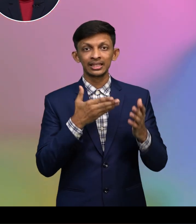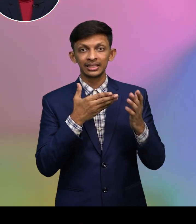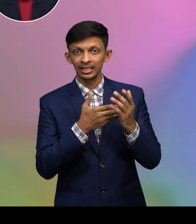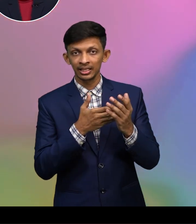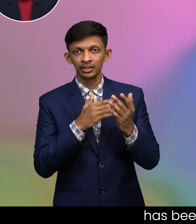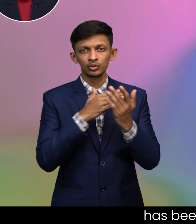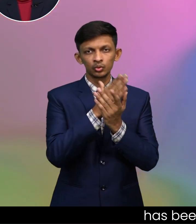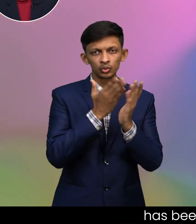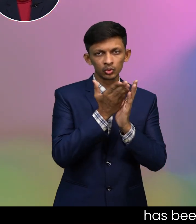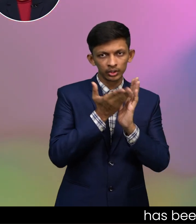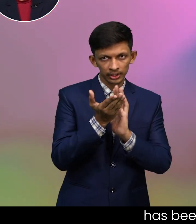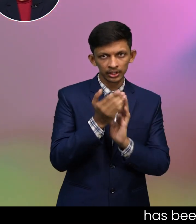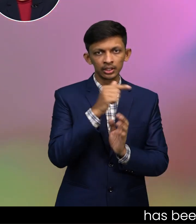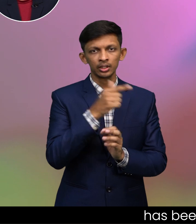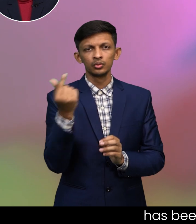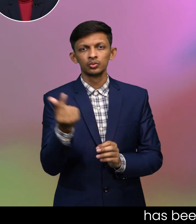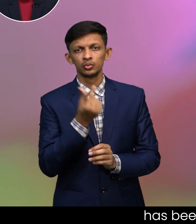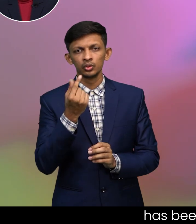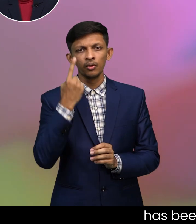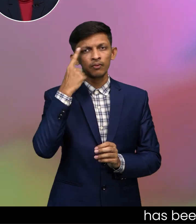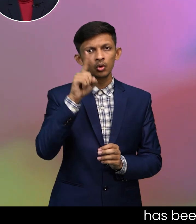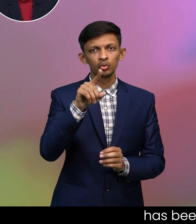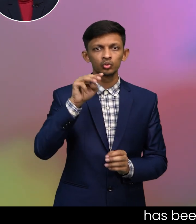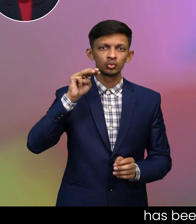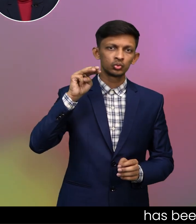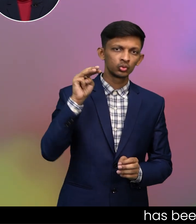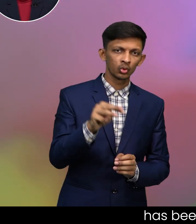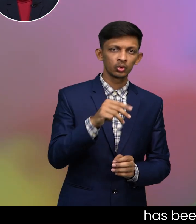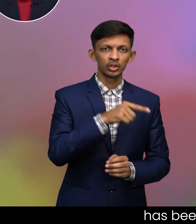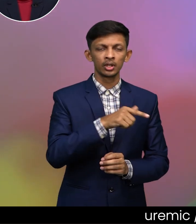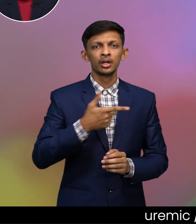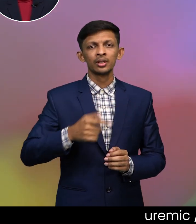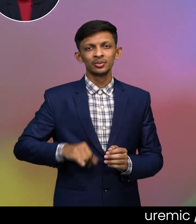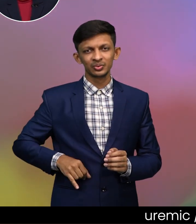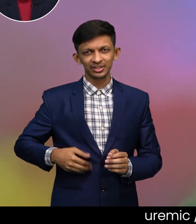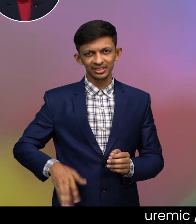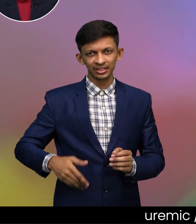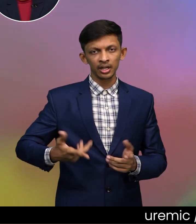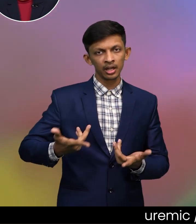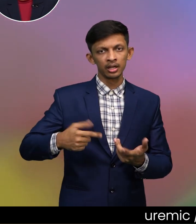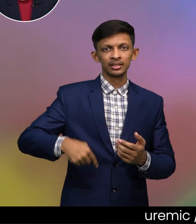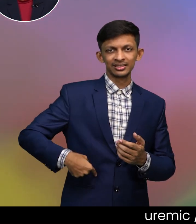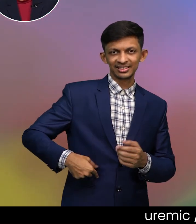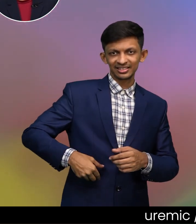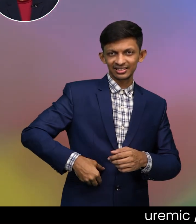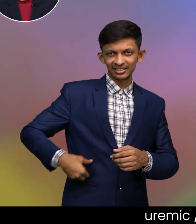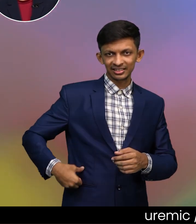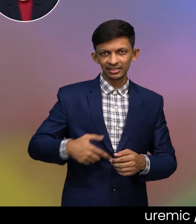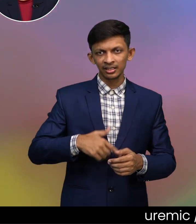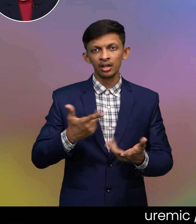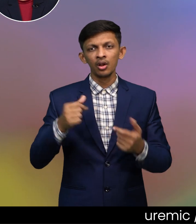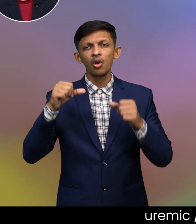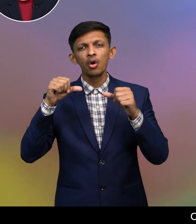involved. The cleaned blood is pumped back to the body through a vein after